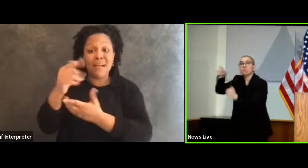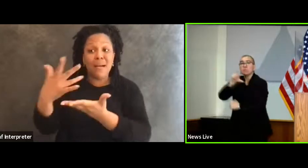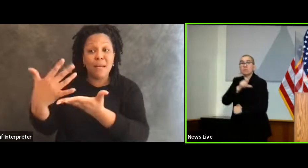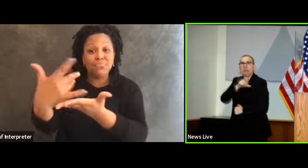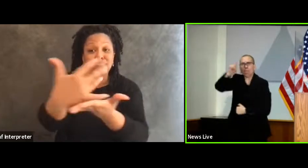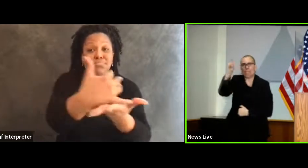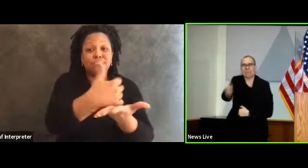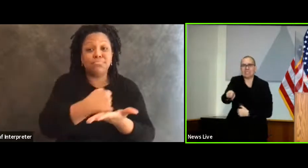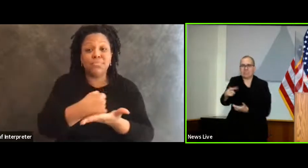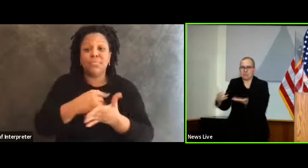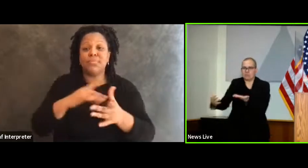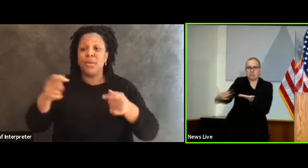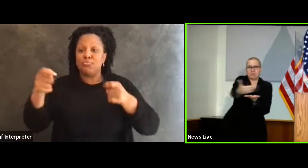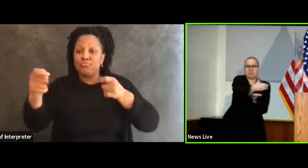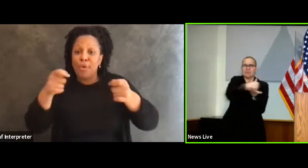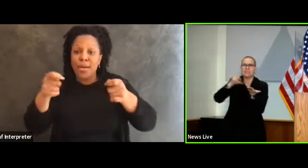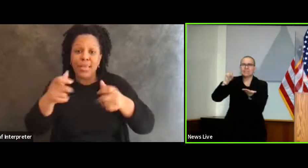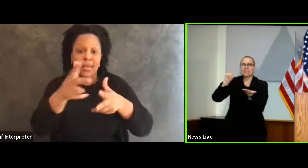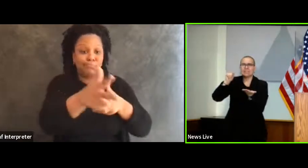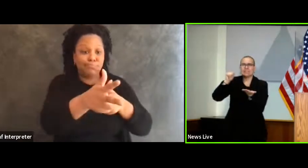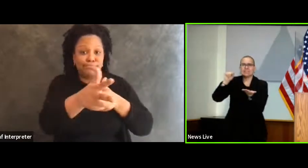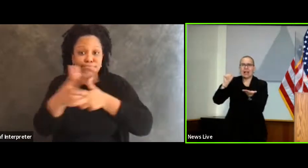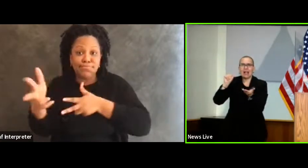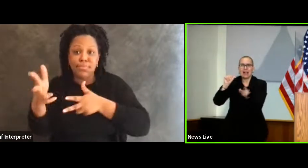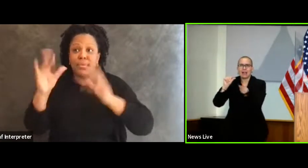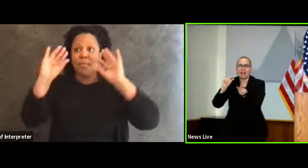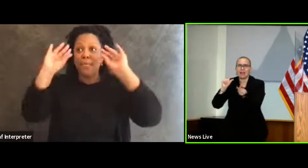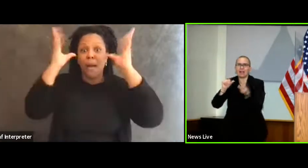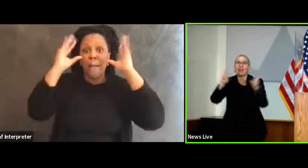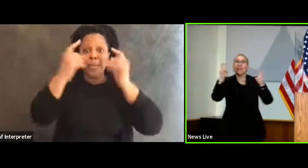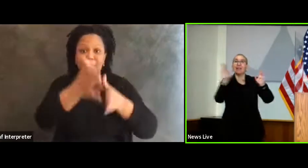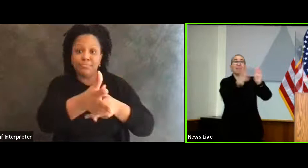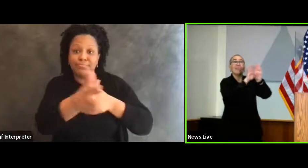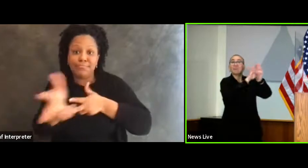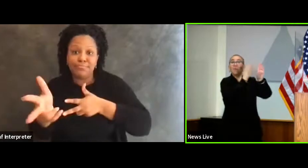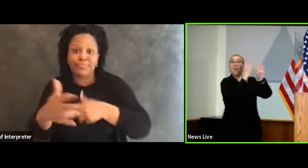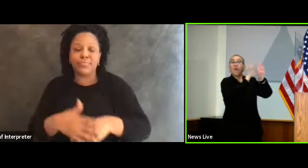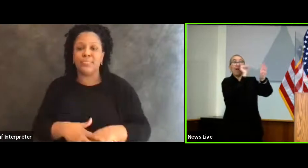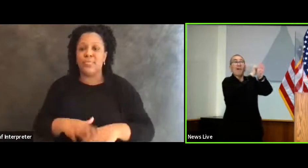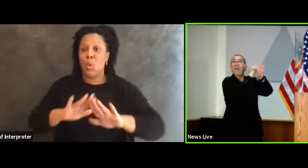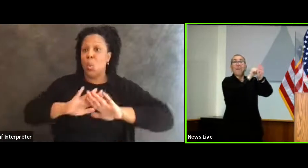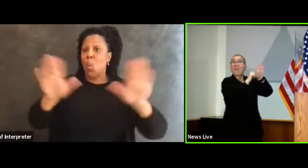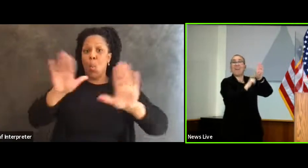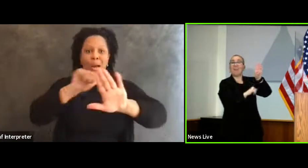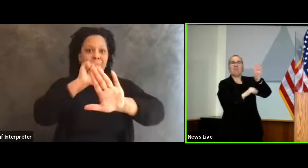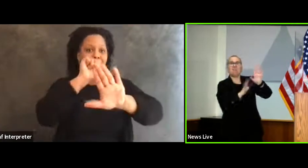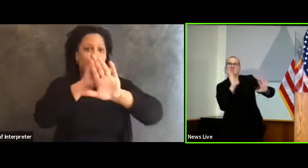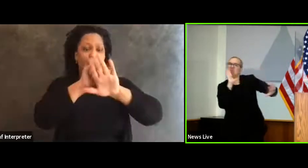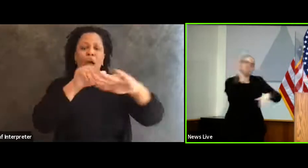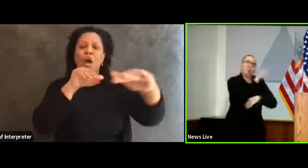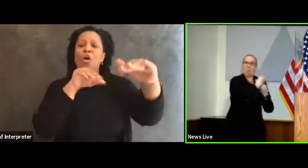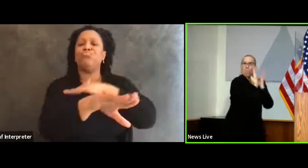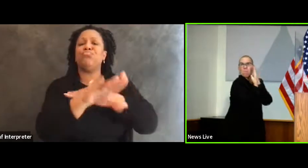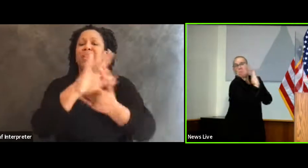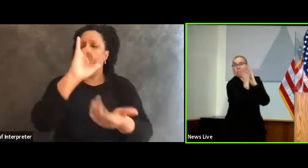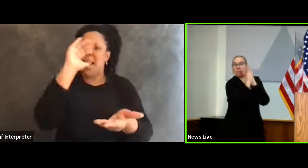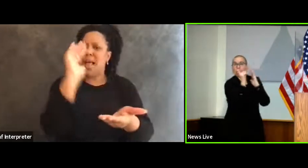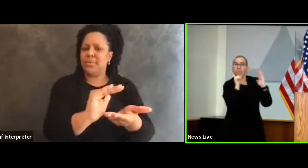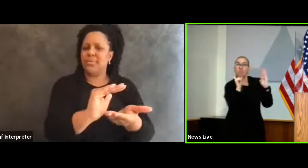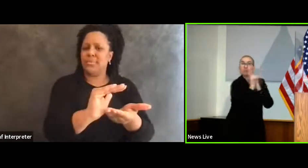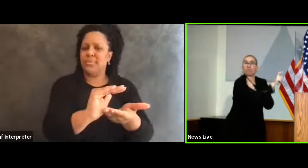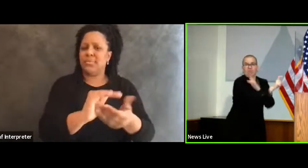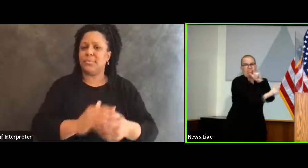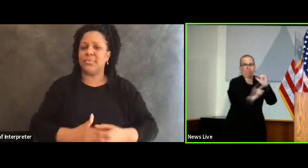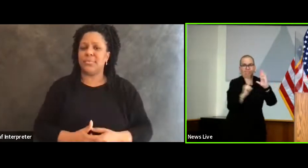directs new limits to no-knock warrants, addresses the unfairness of statutes of limitations to wrongful deaths, and regulates